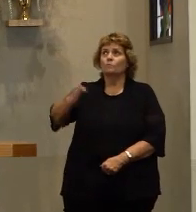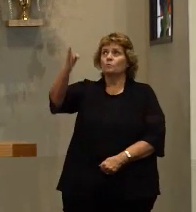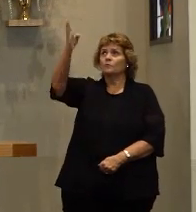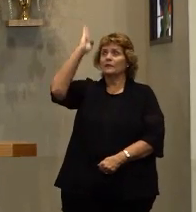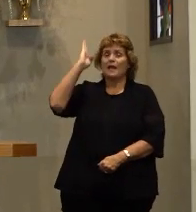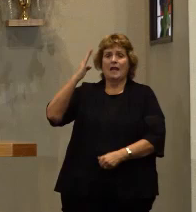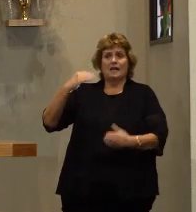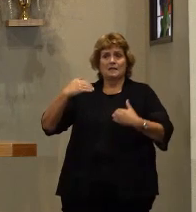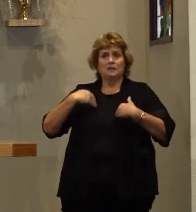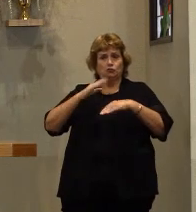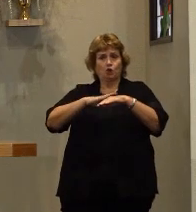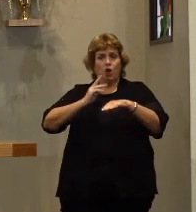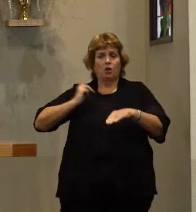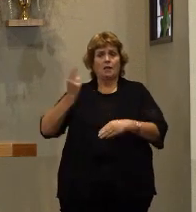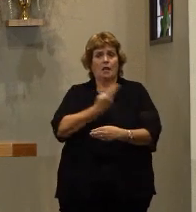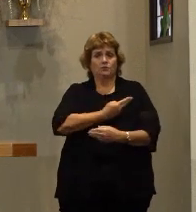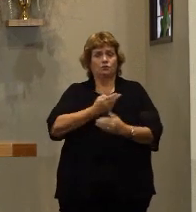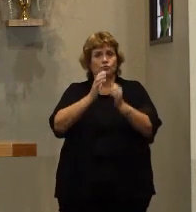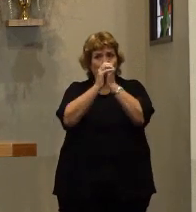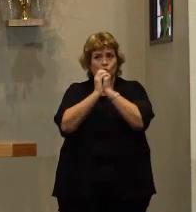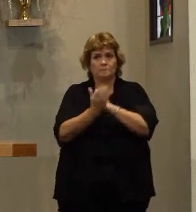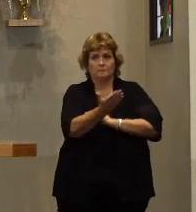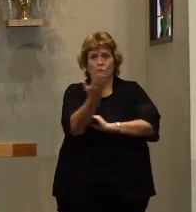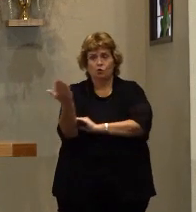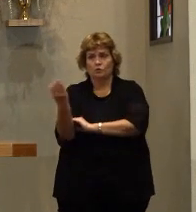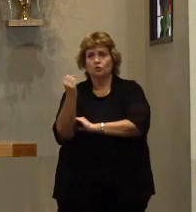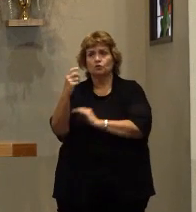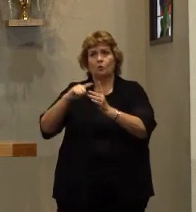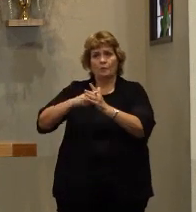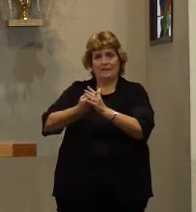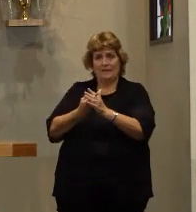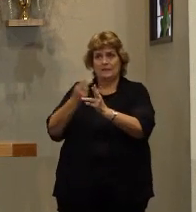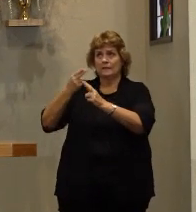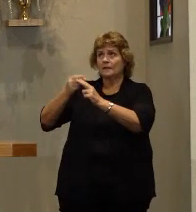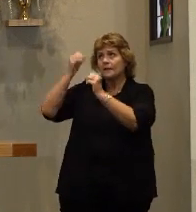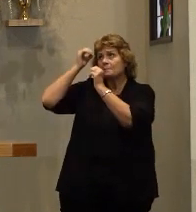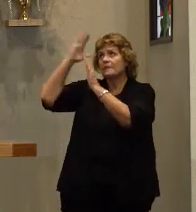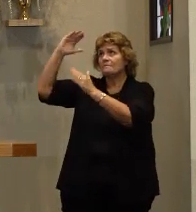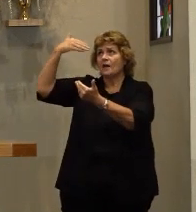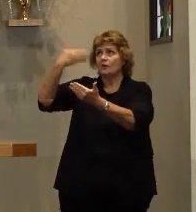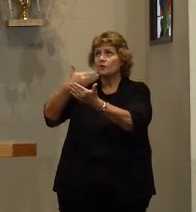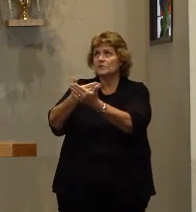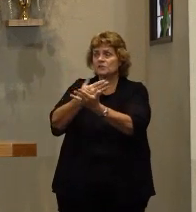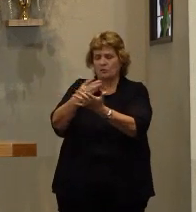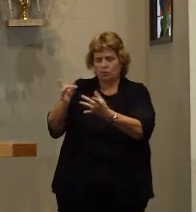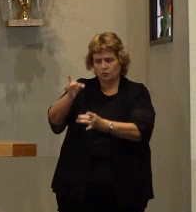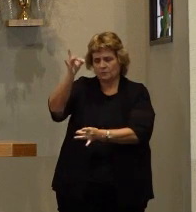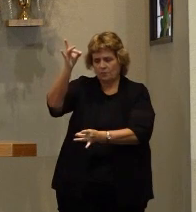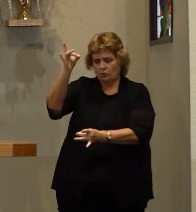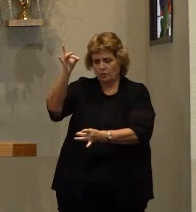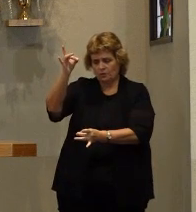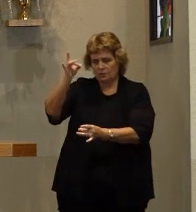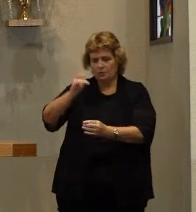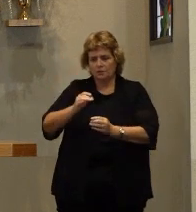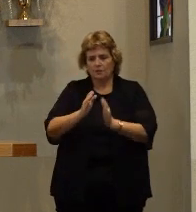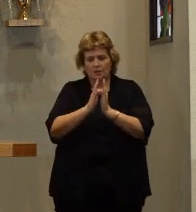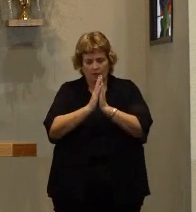God has called us to worship this morning, and so we begin. In the name of the Father, and the Son, and the Holy